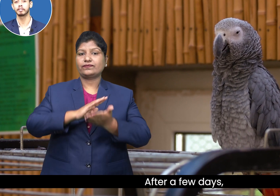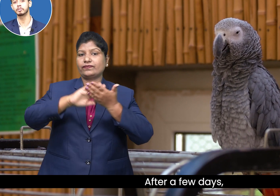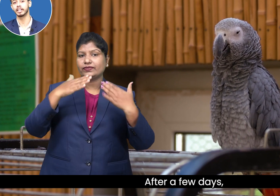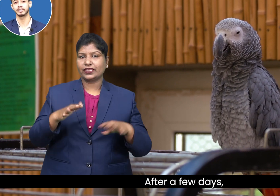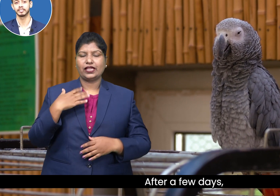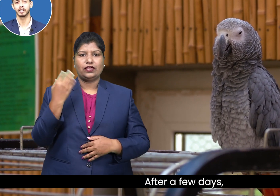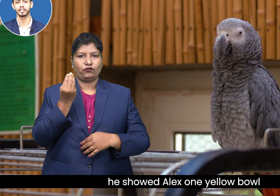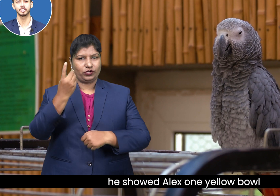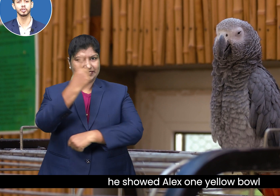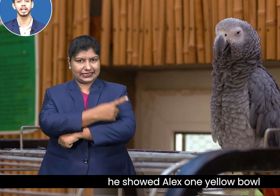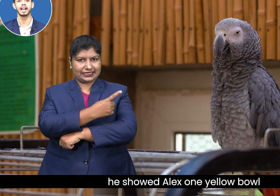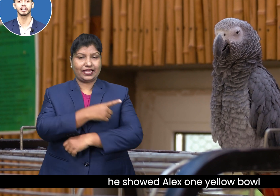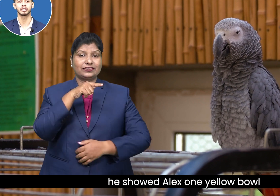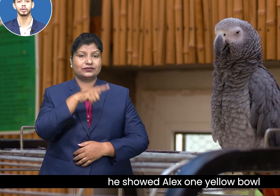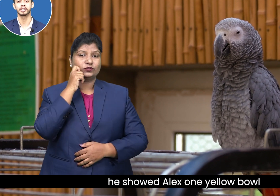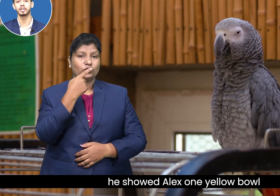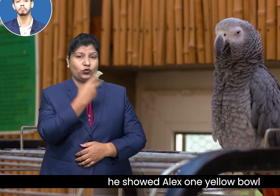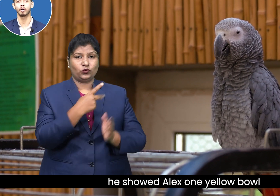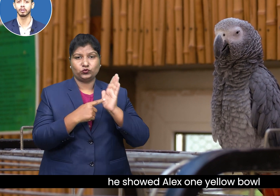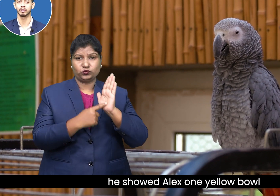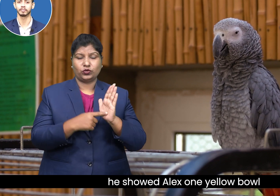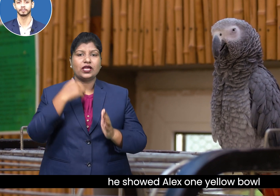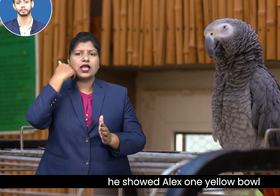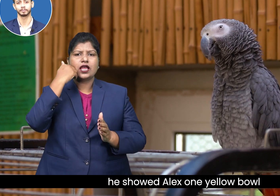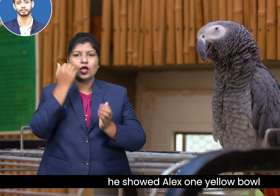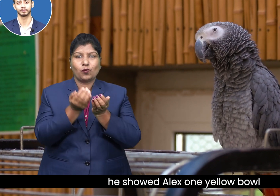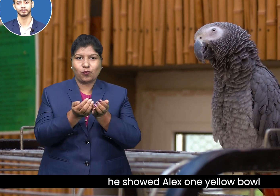After a few days, he showed Alex one yellow bowl